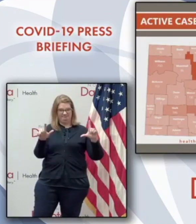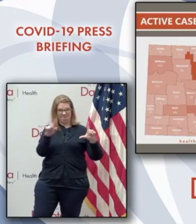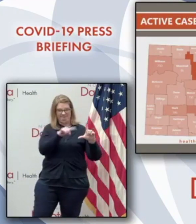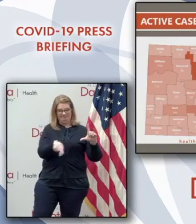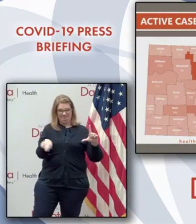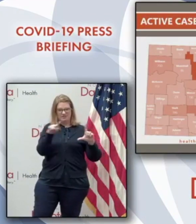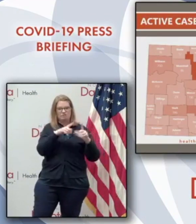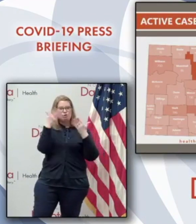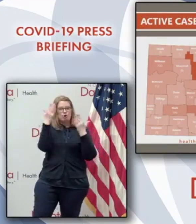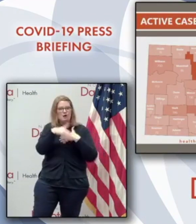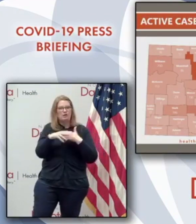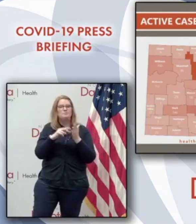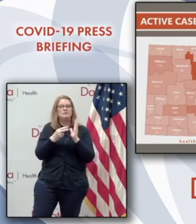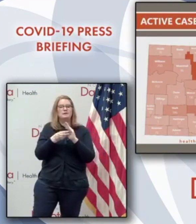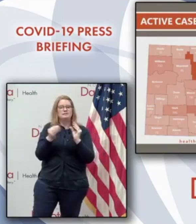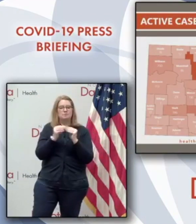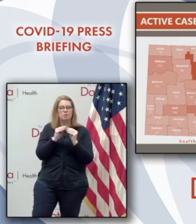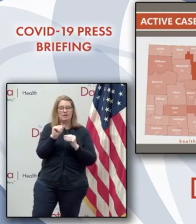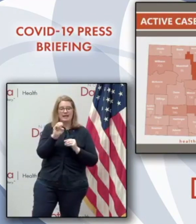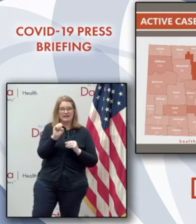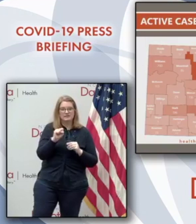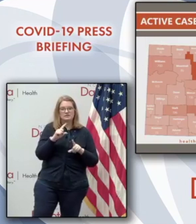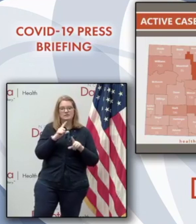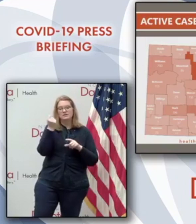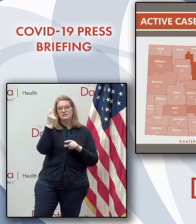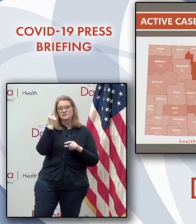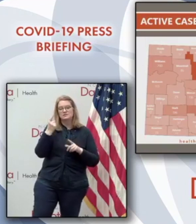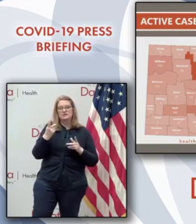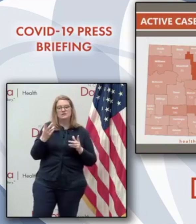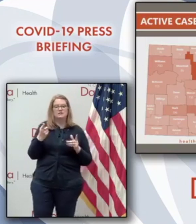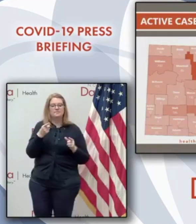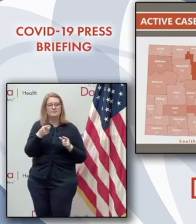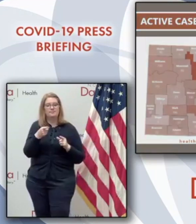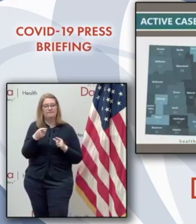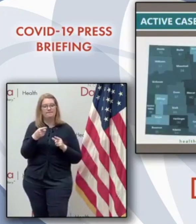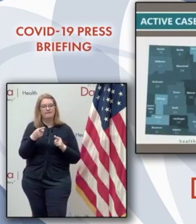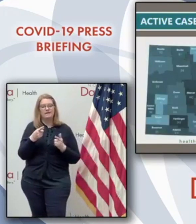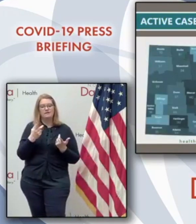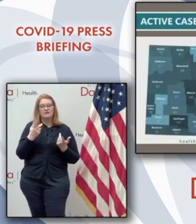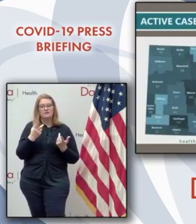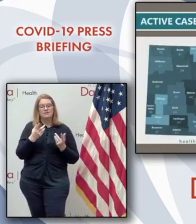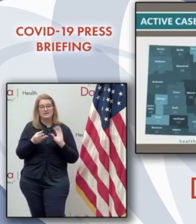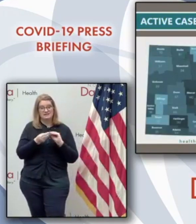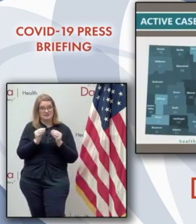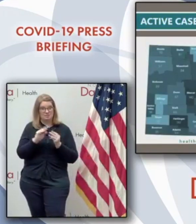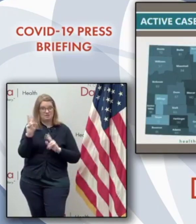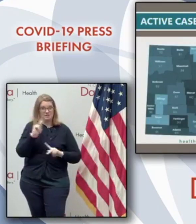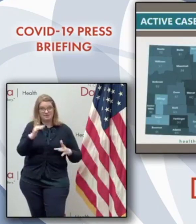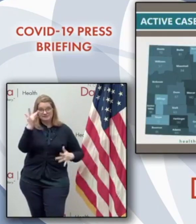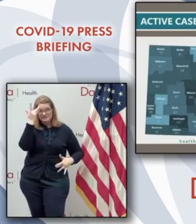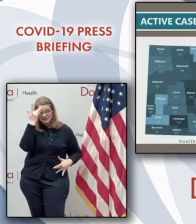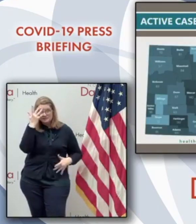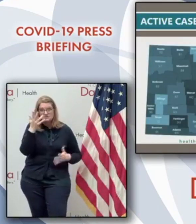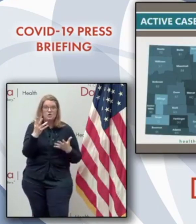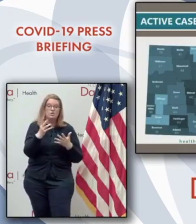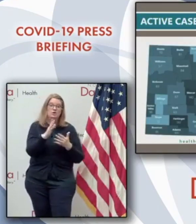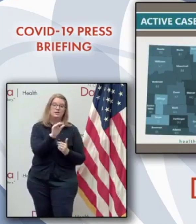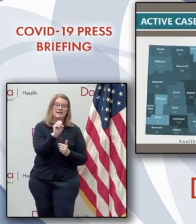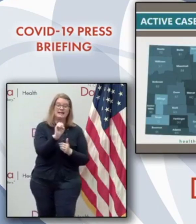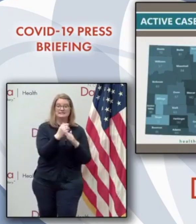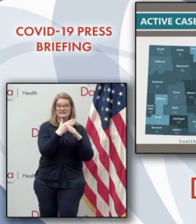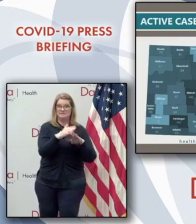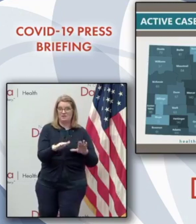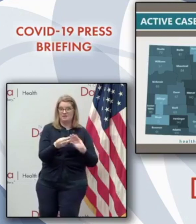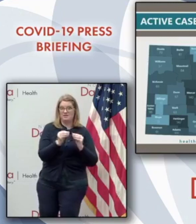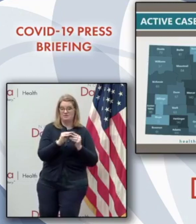cases that you have. But if we flip to the active case rates, which is again dividing cases by population. We